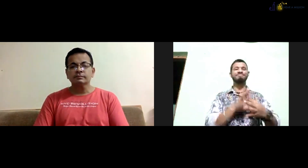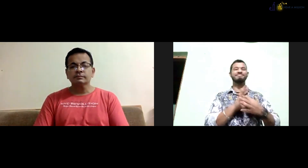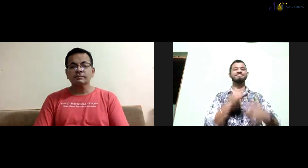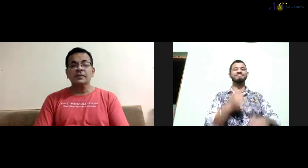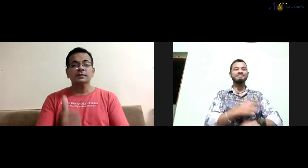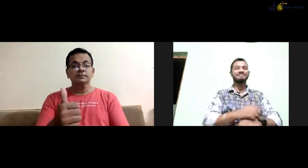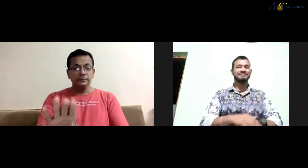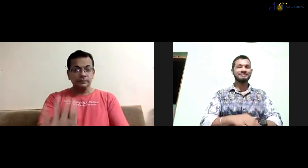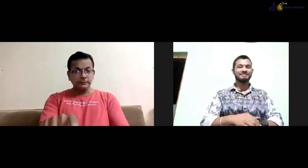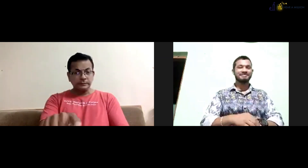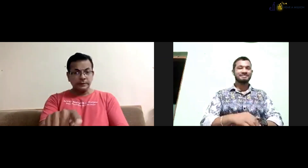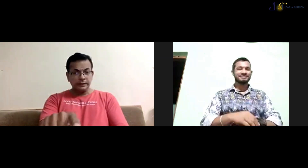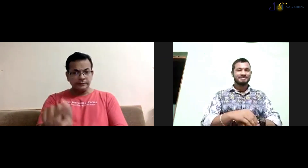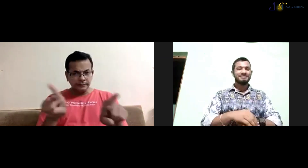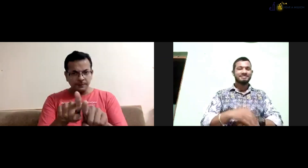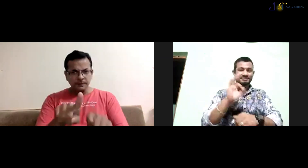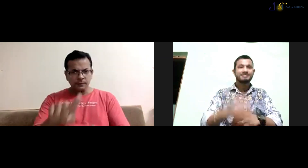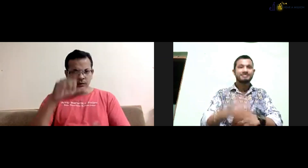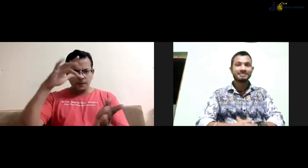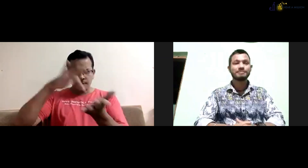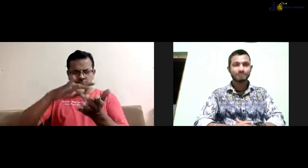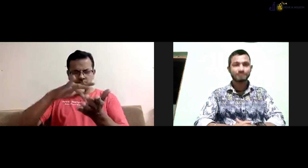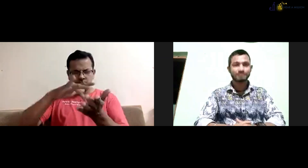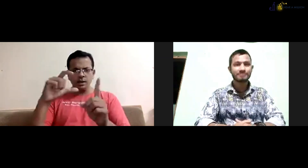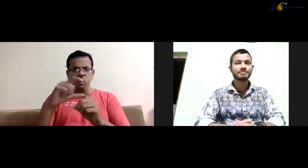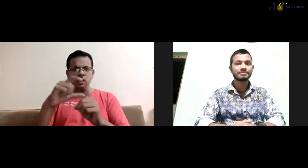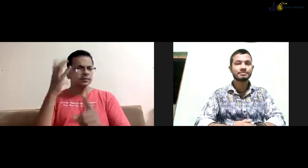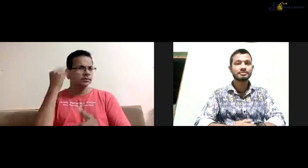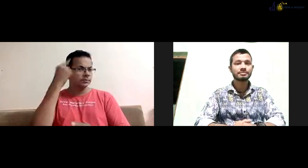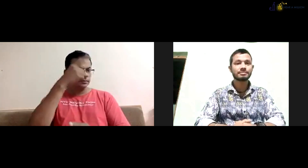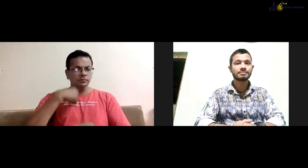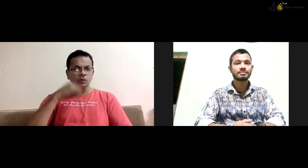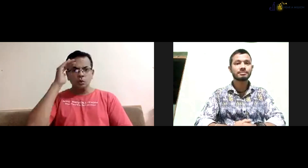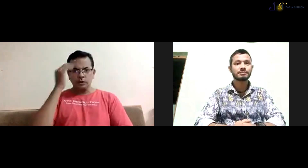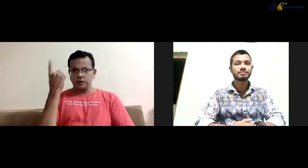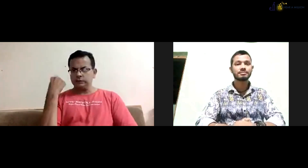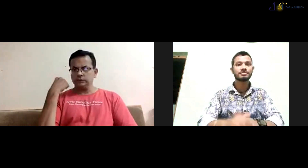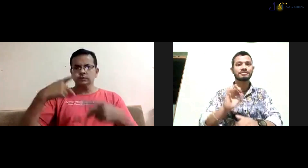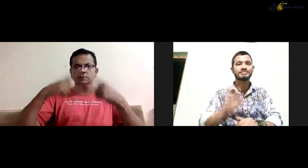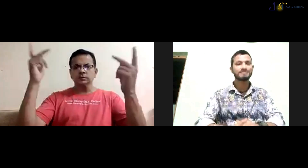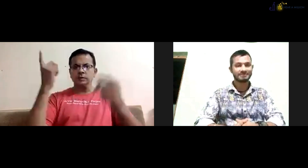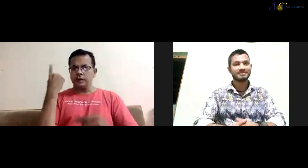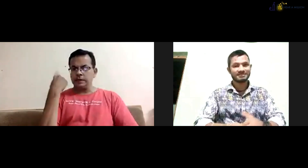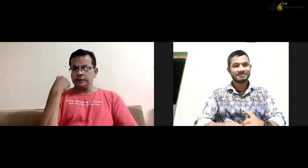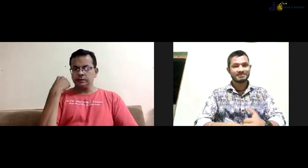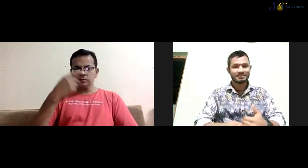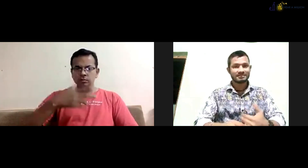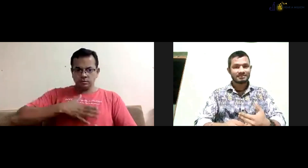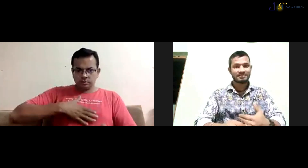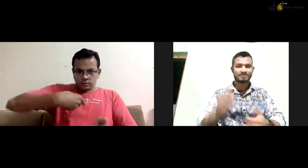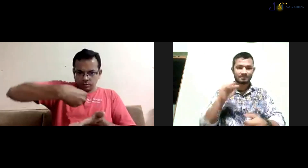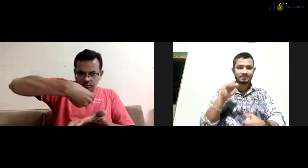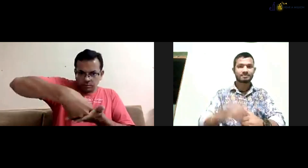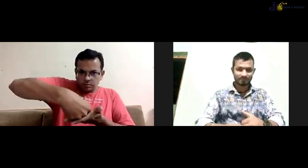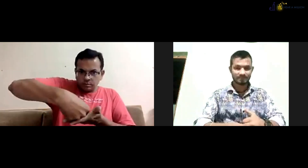so, that's how my love became more for her. So here in Delhi, I just